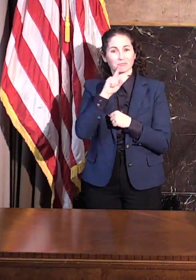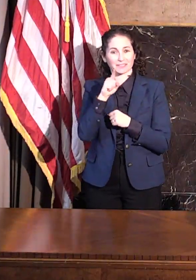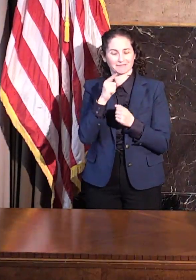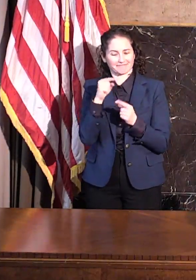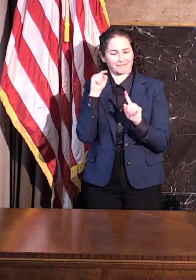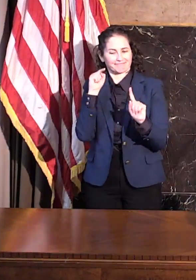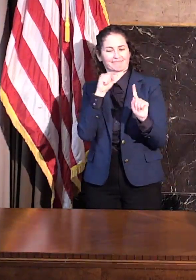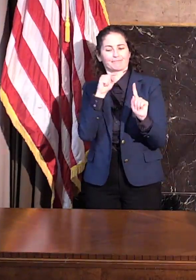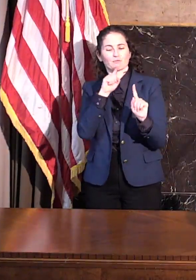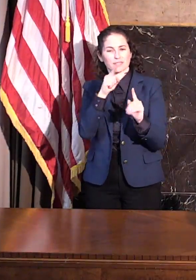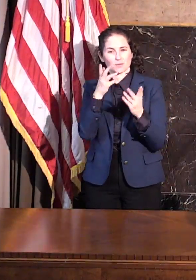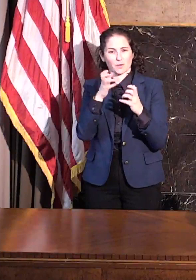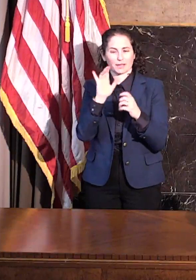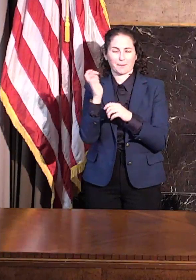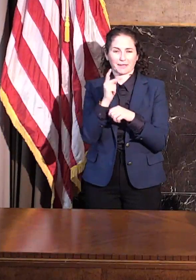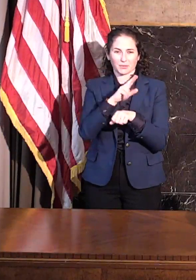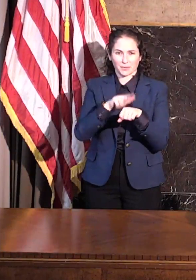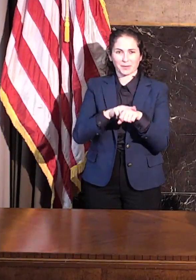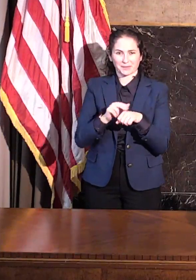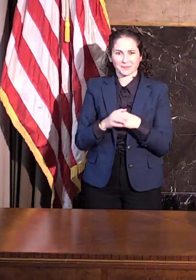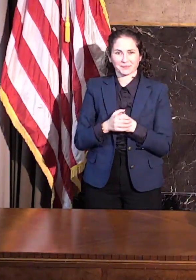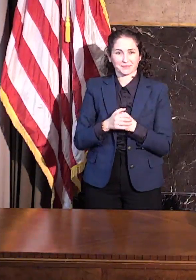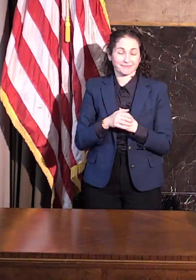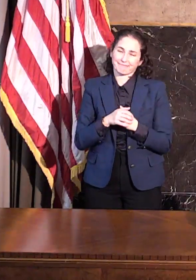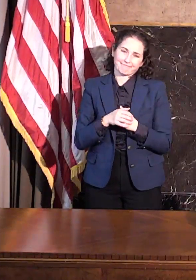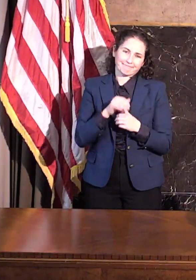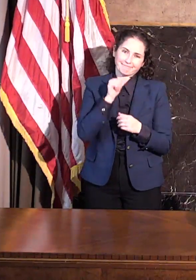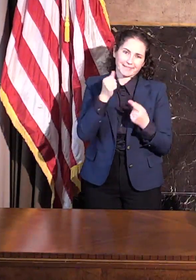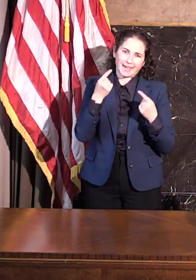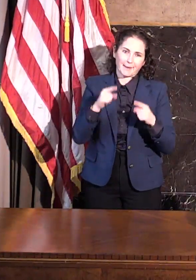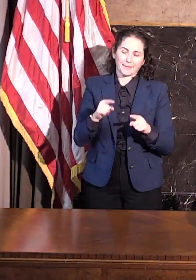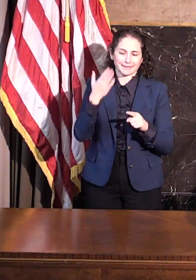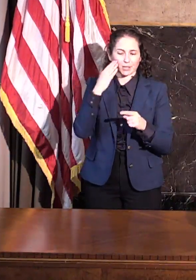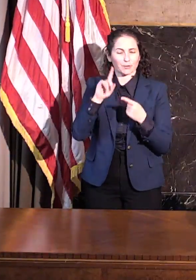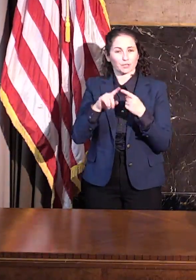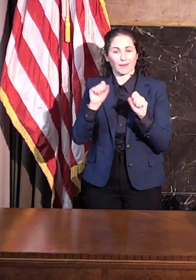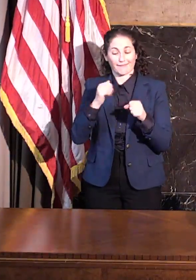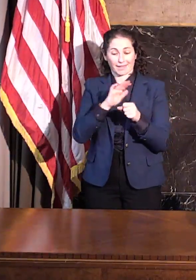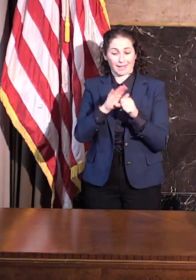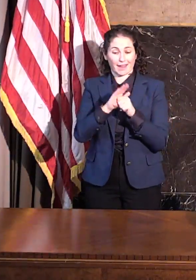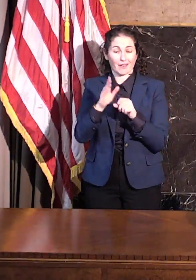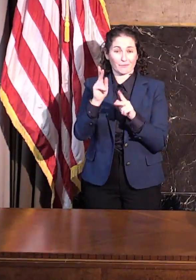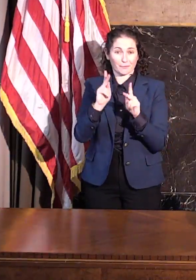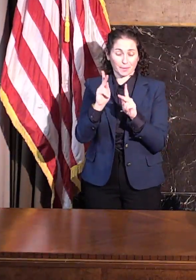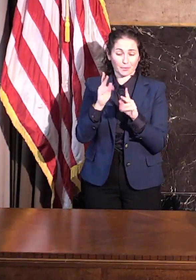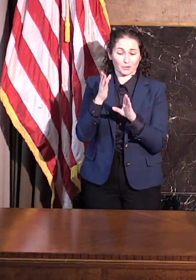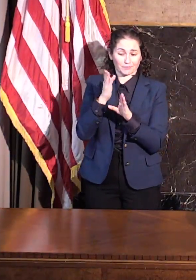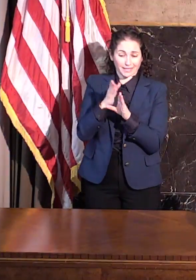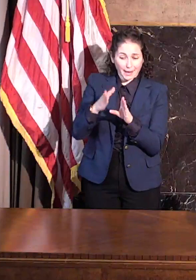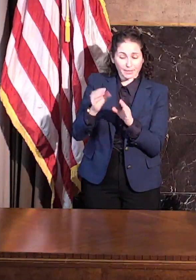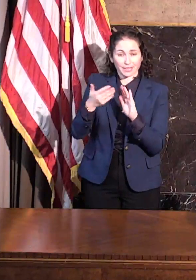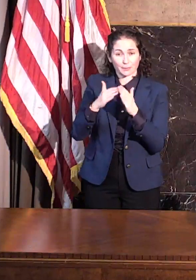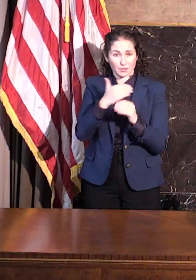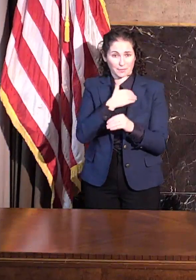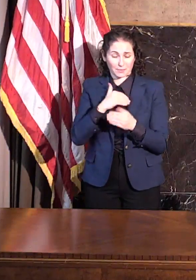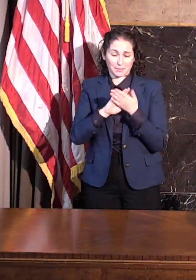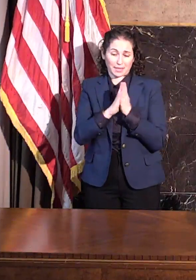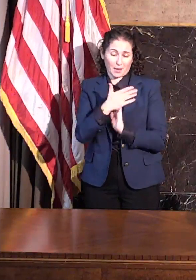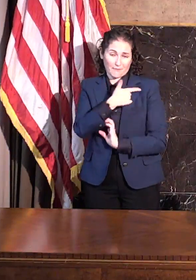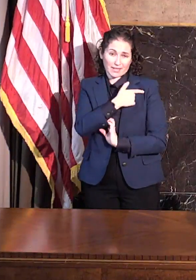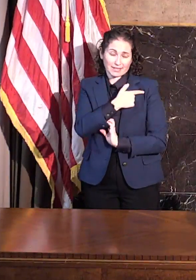and actual vaccine events in communities. So we're really, really looking forward to this. I think the Bring Back Louisiana name